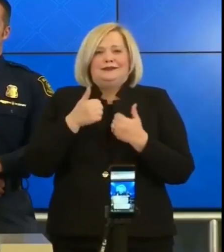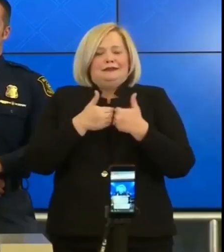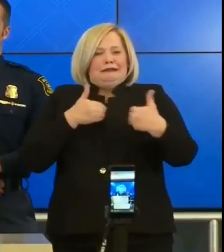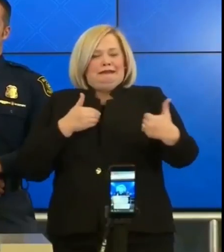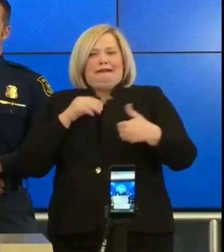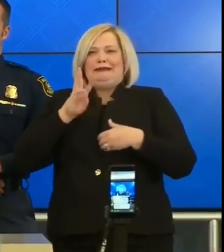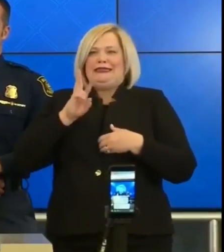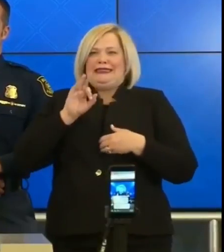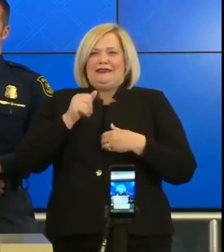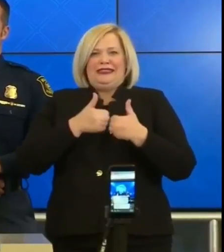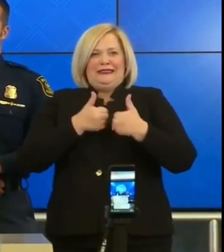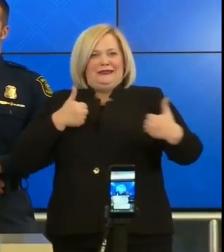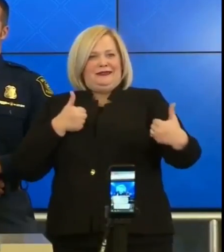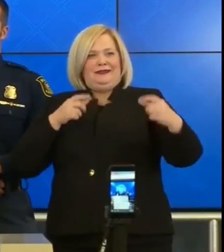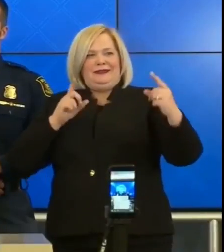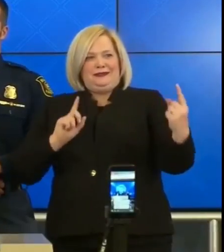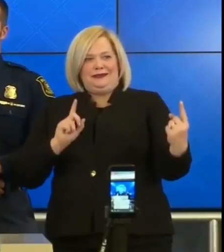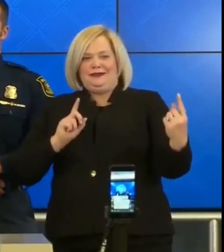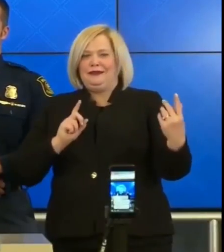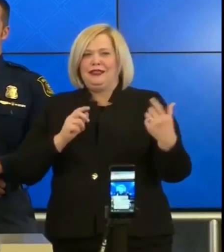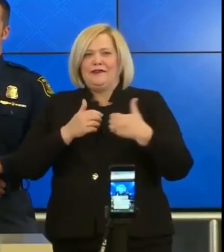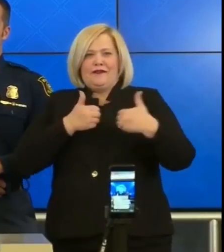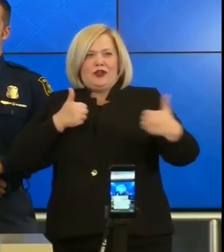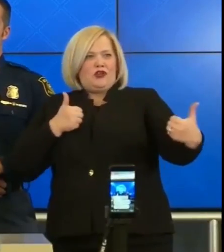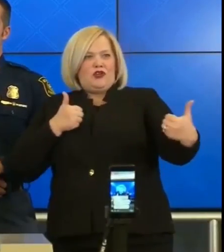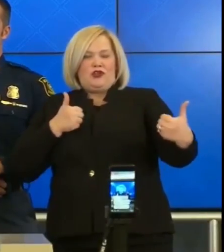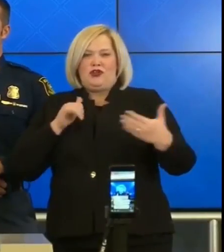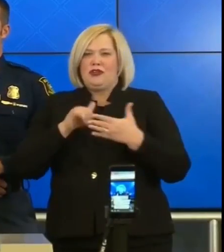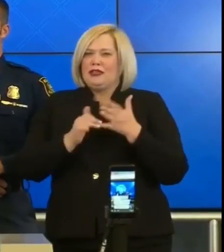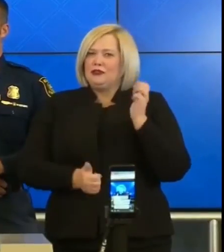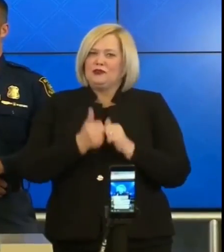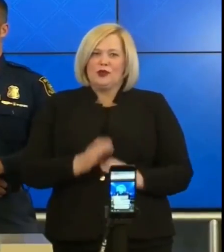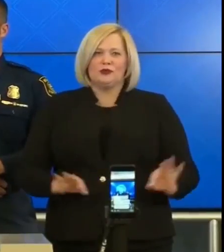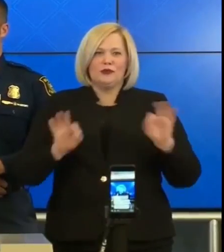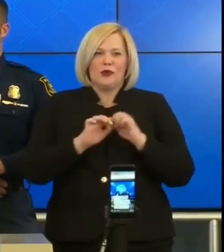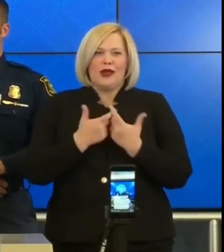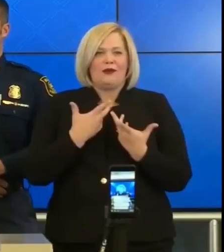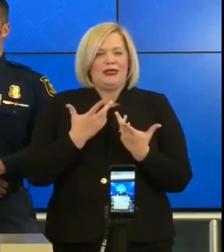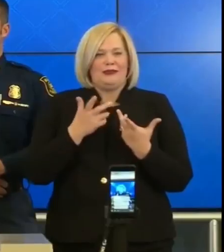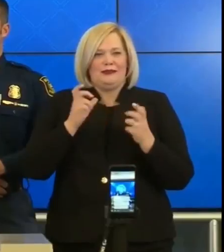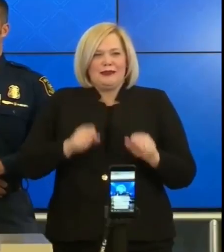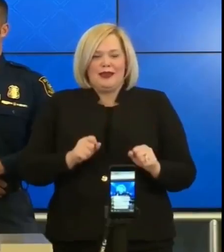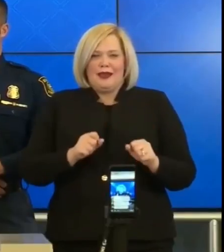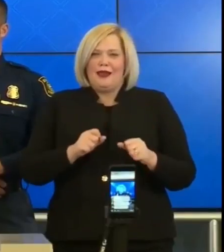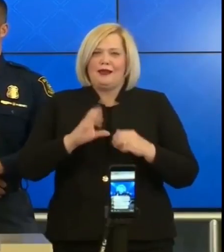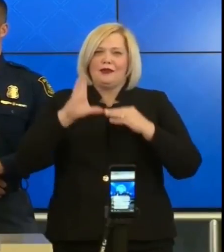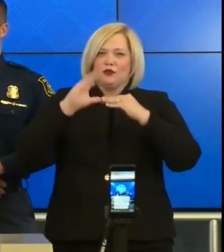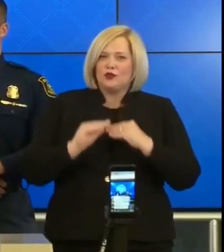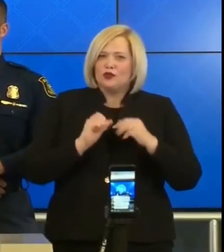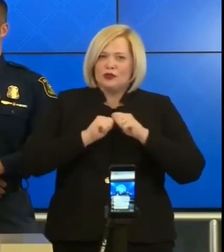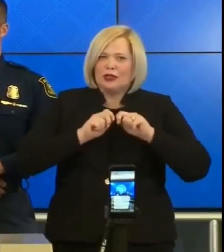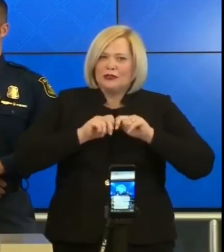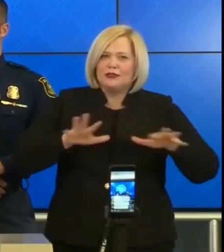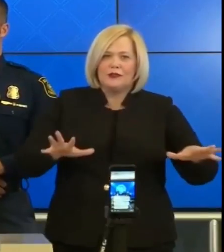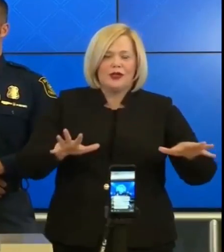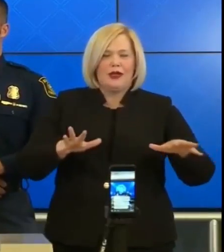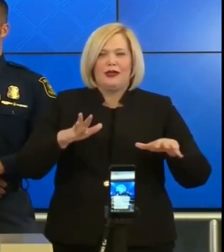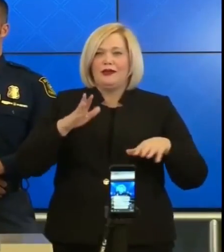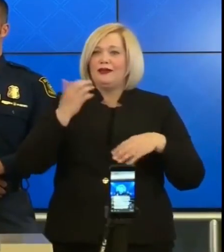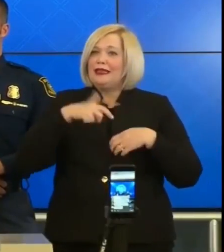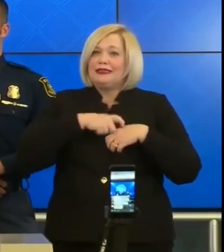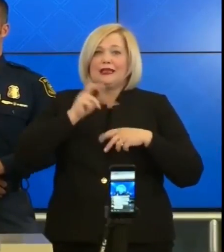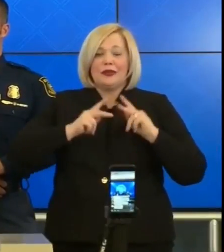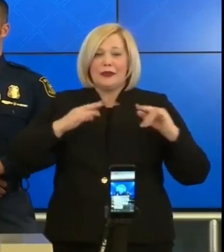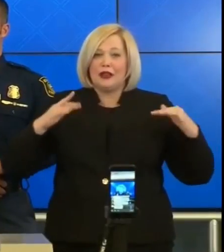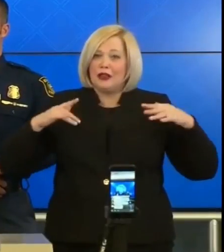separation, social distancing, that we know that this is the most important thing that we can do in practice. And so any type of